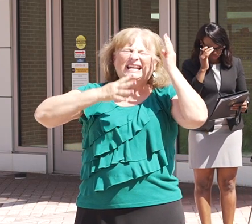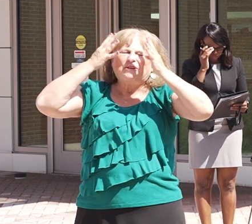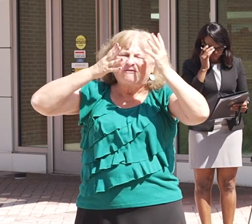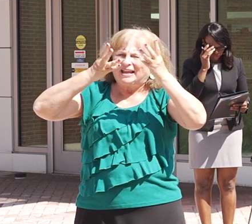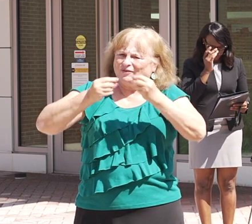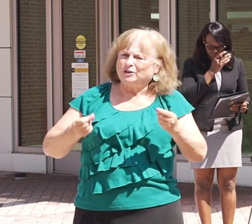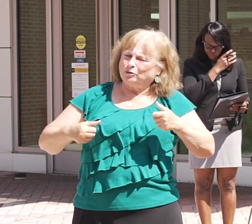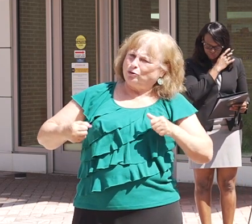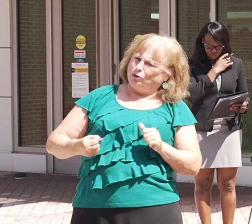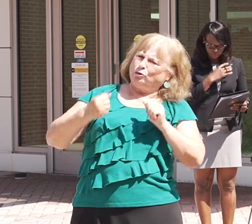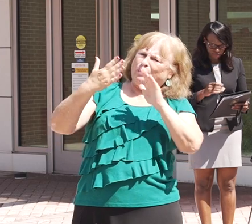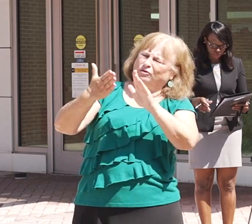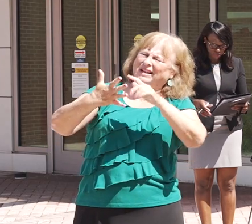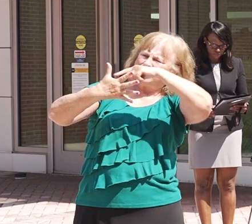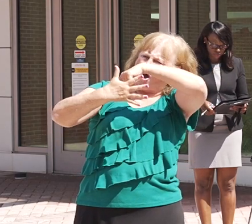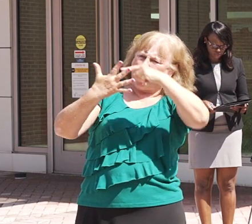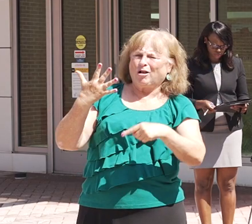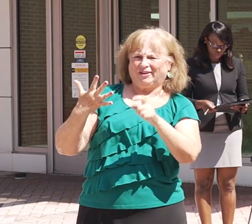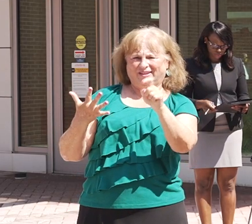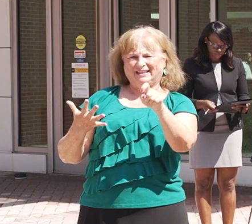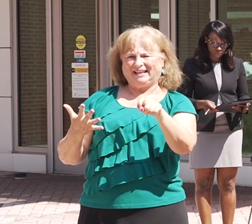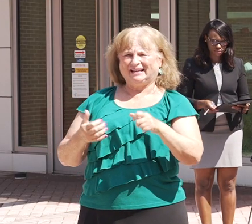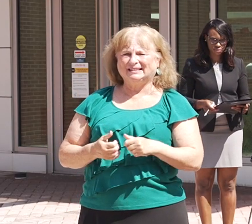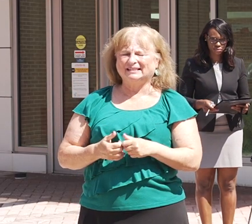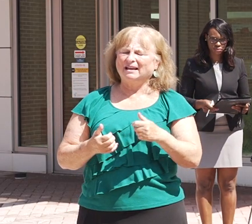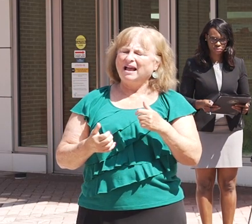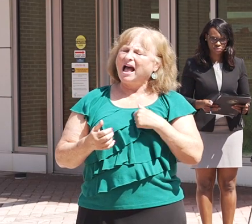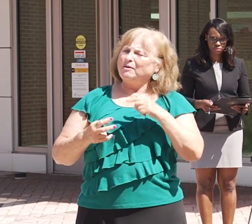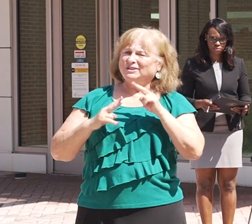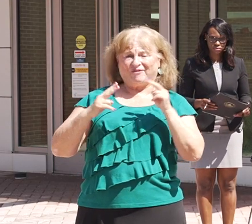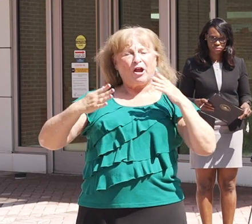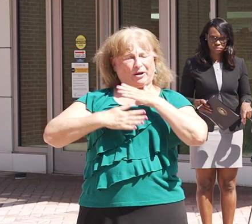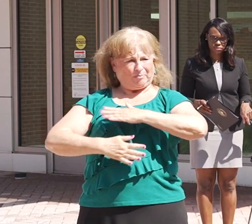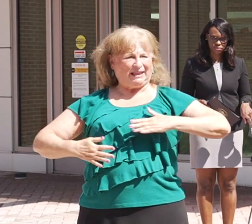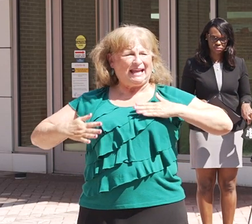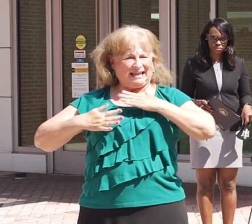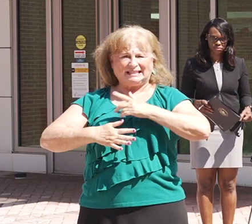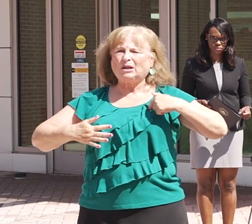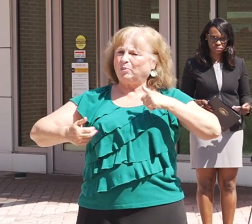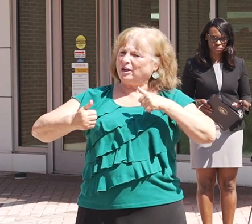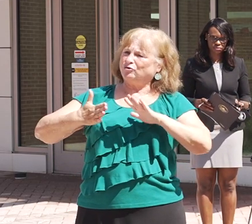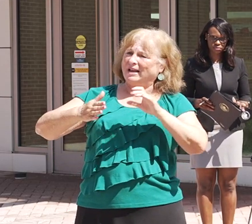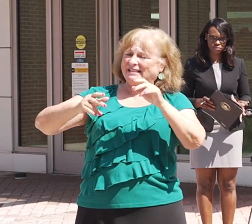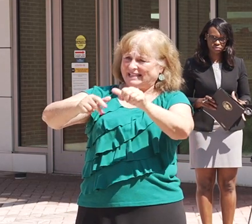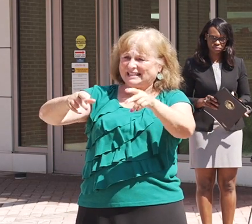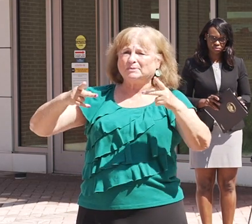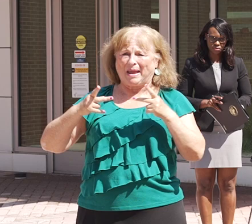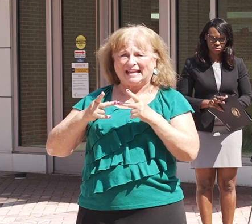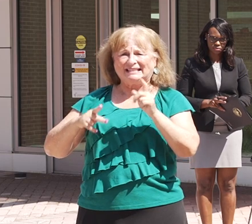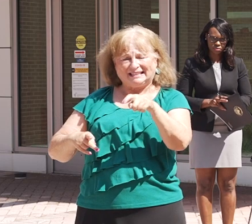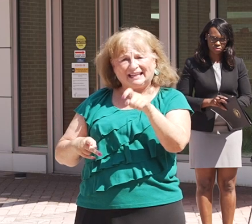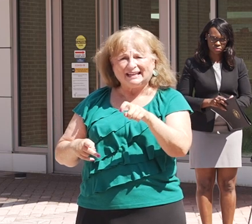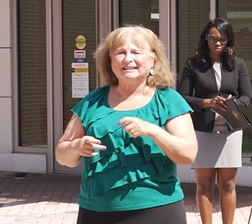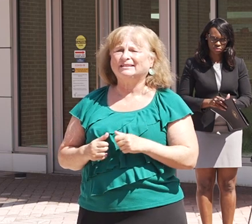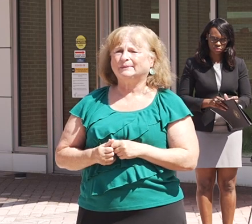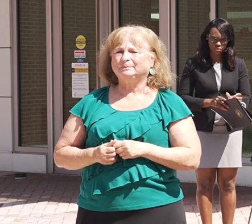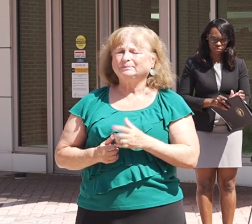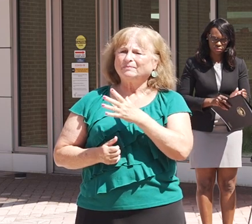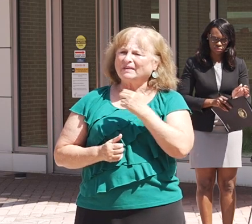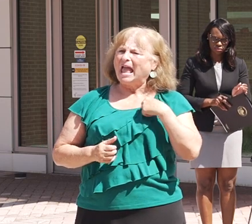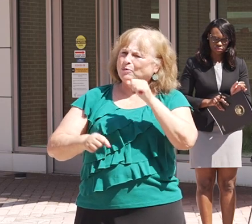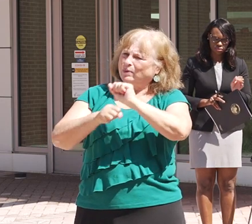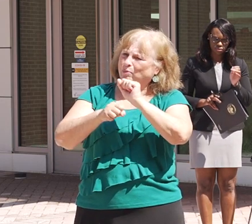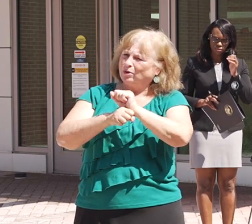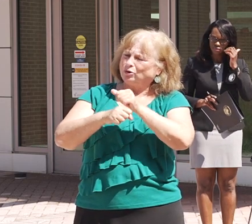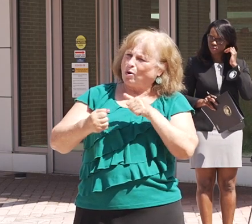solutions to address all of the needs. I was very pleased that we addressed the spacing need, and we were